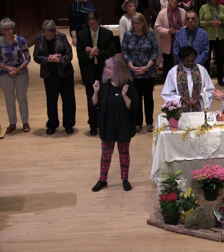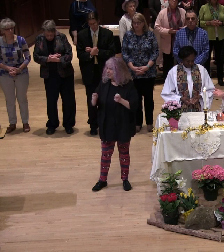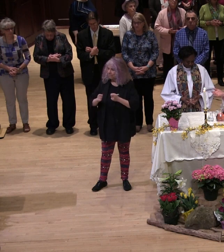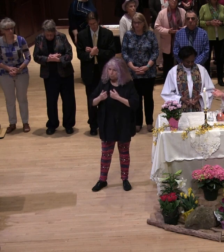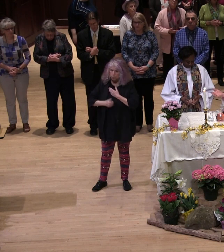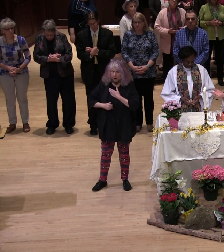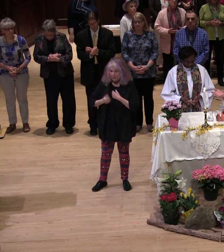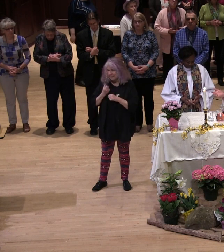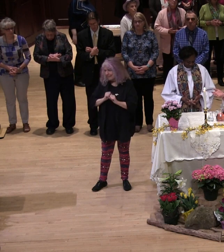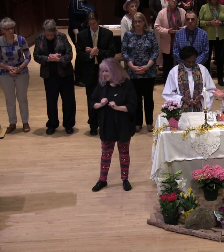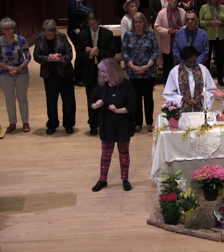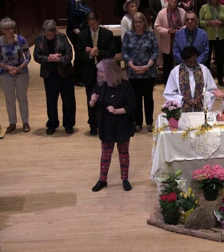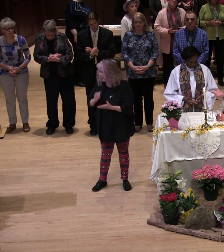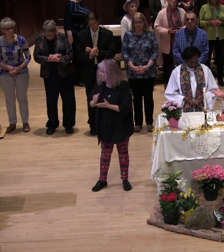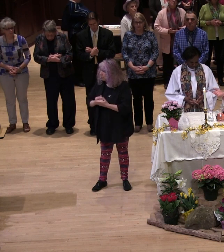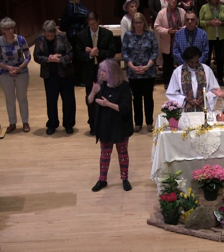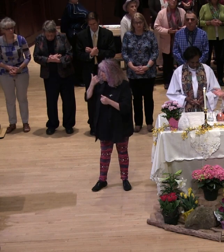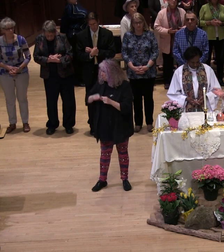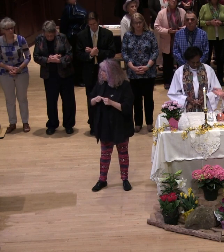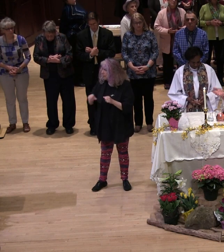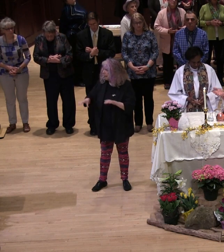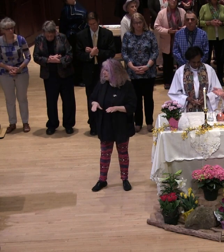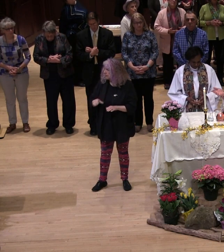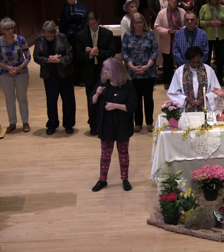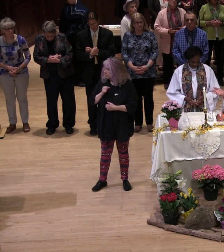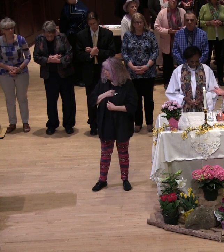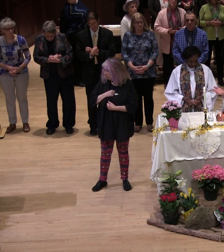in memory of those acts of love.